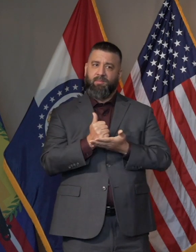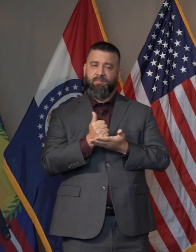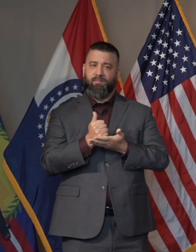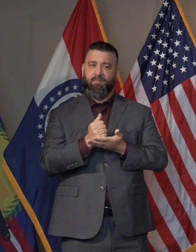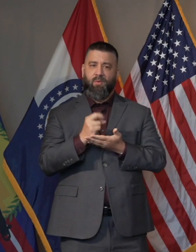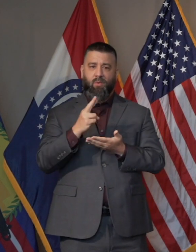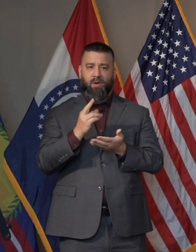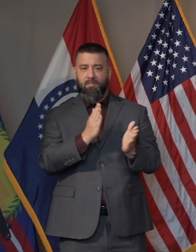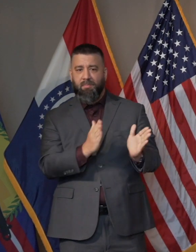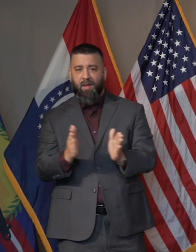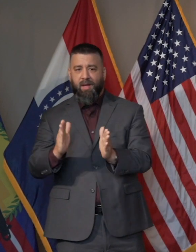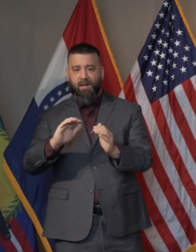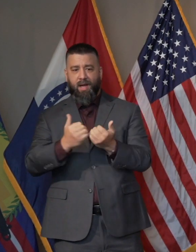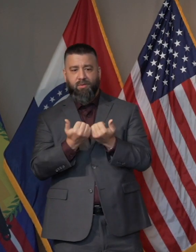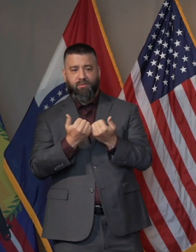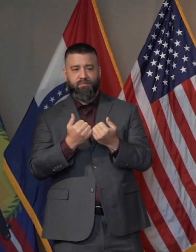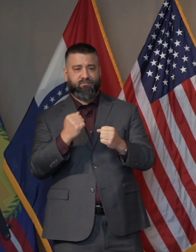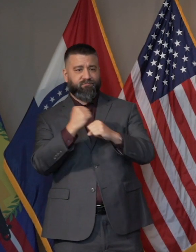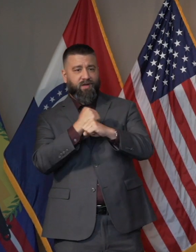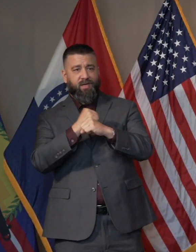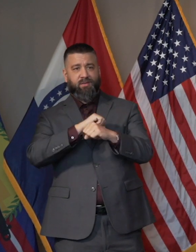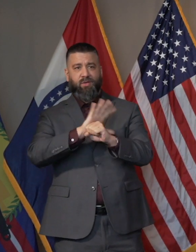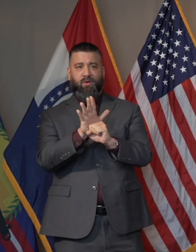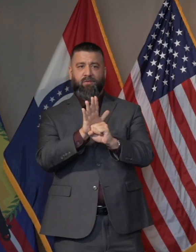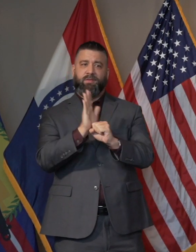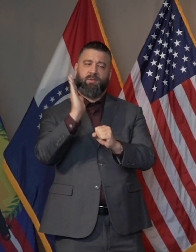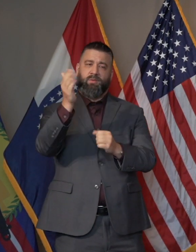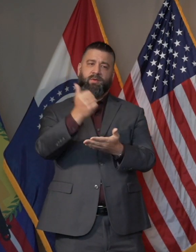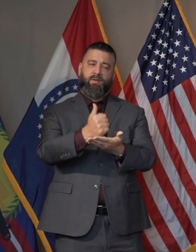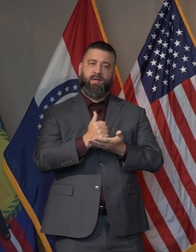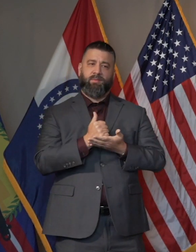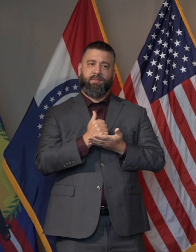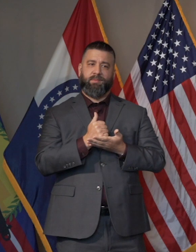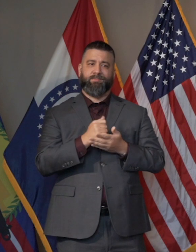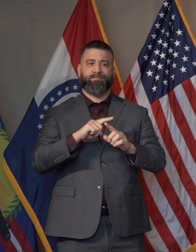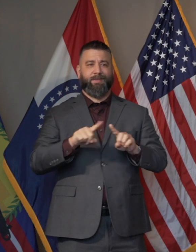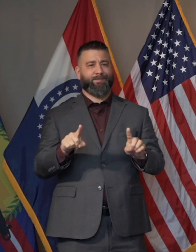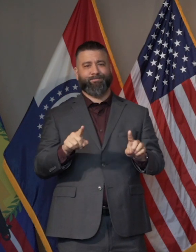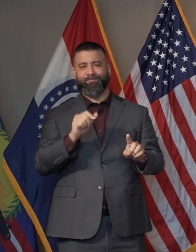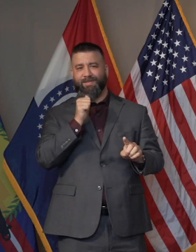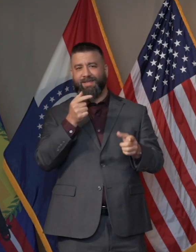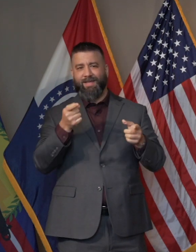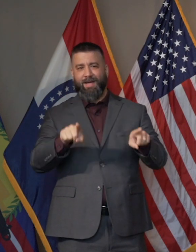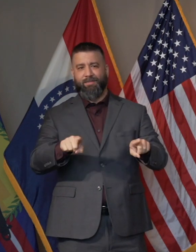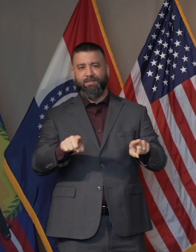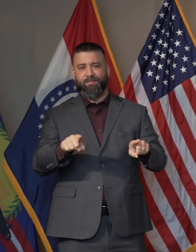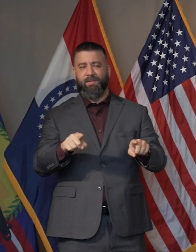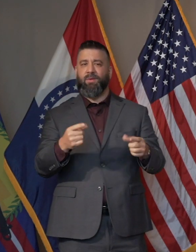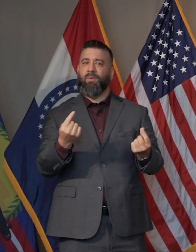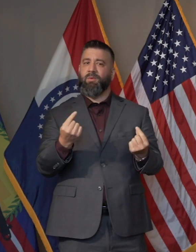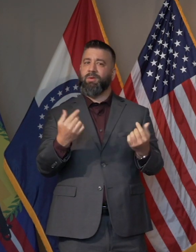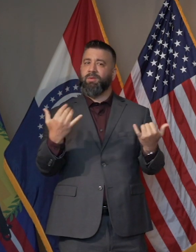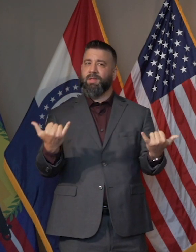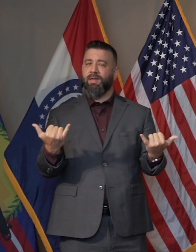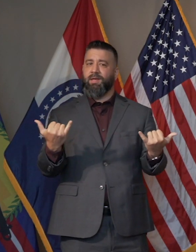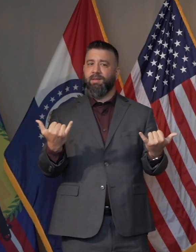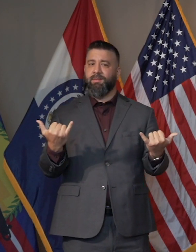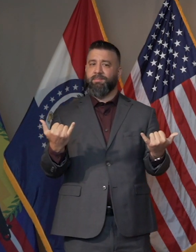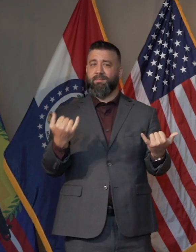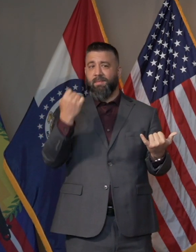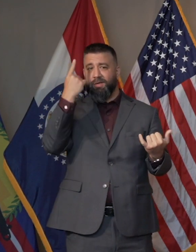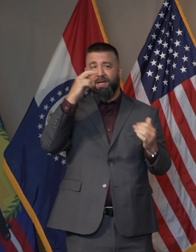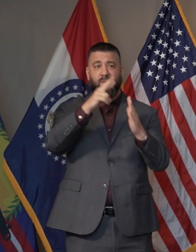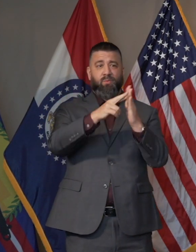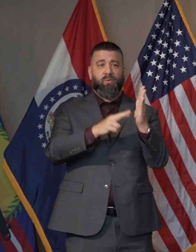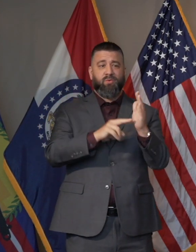on COVID-19 would have helped us a great deal. But this is where we are today, and we have to move forward. We have a patchwork of public